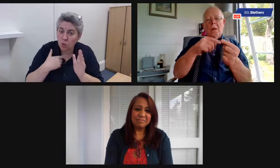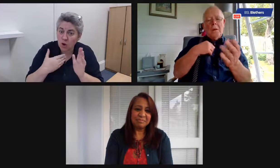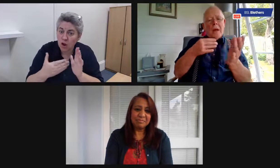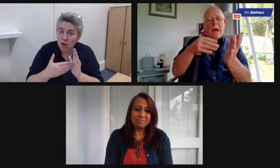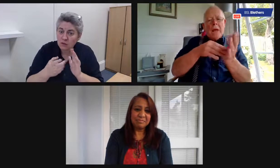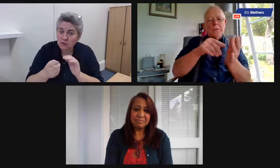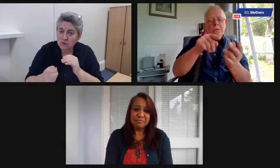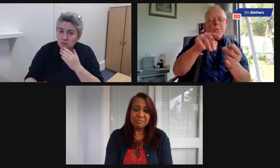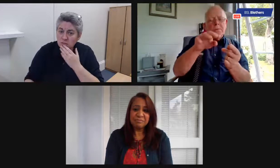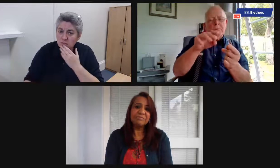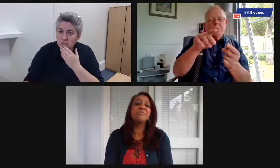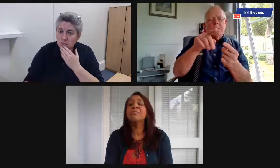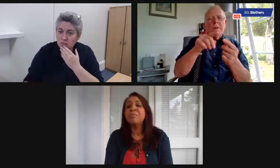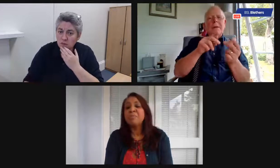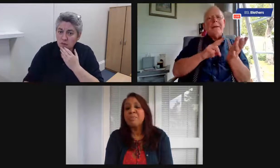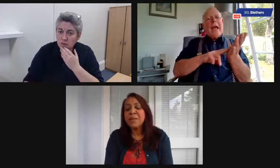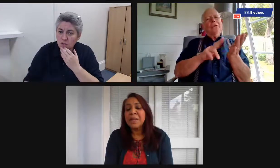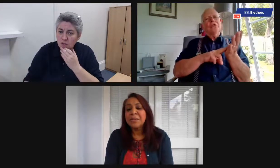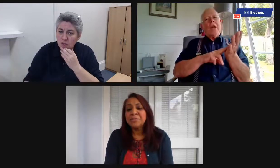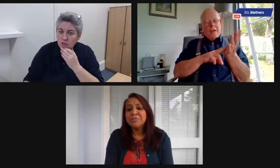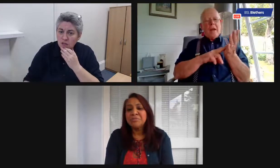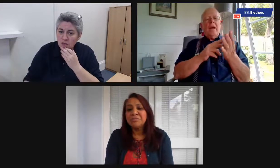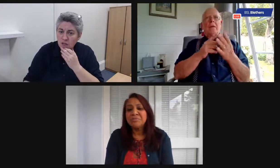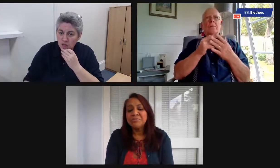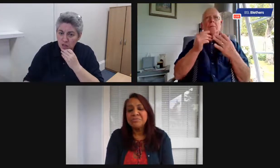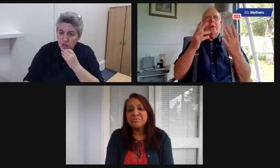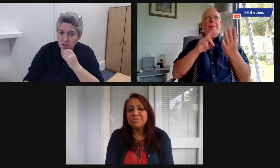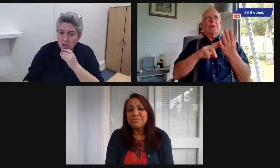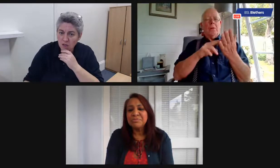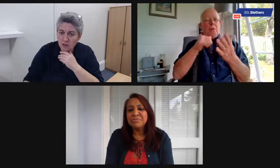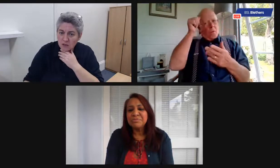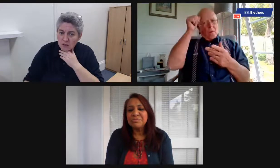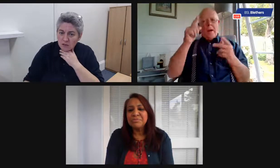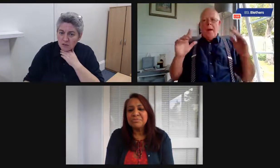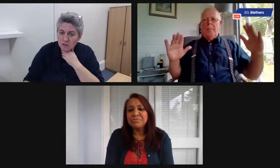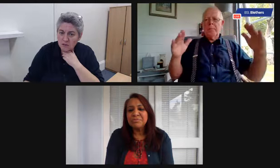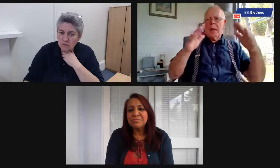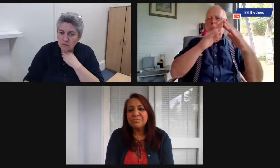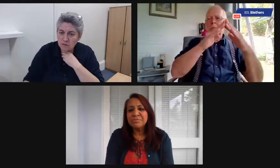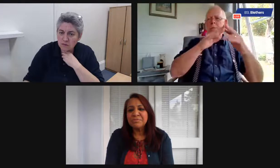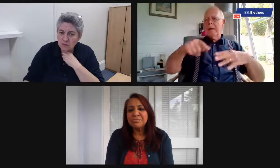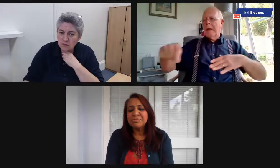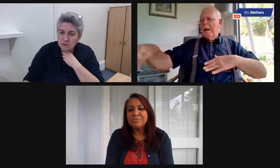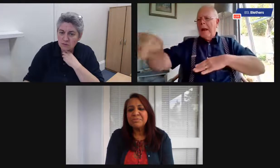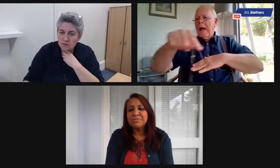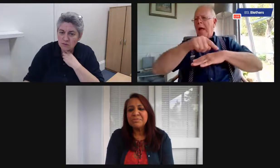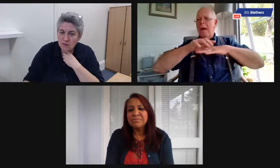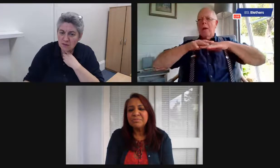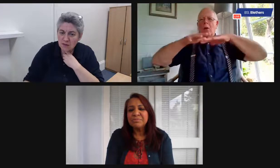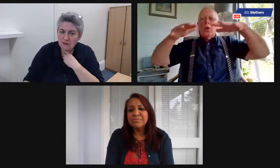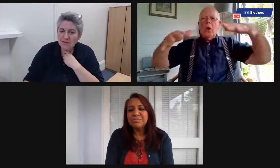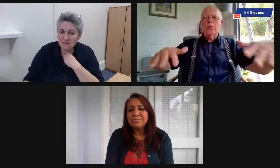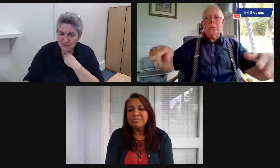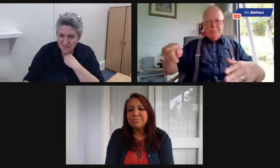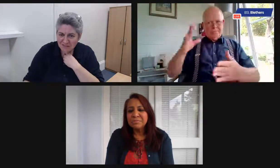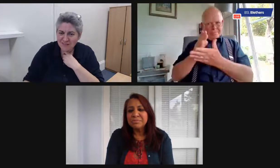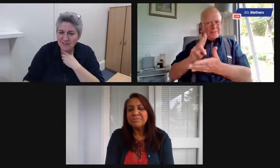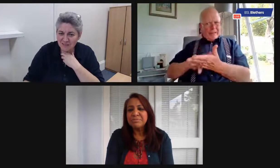Dave, Uh, sorry, you want yeah, to say something? I did. I just wanted to add about nature. You know, we're all aware of